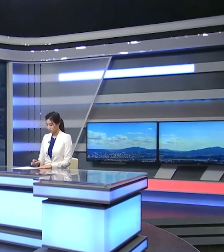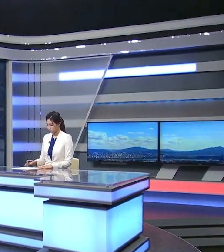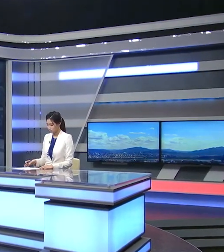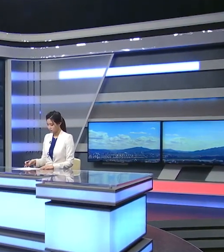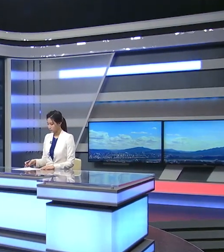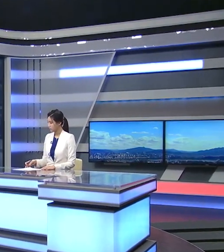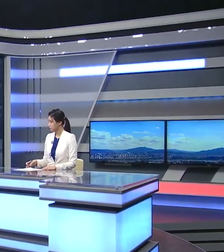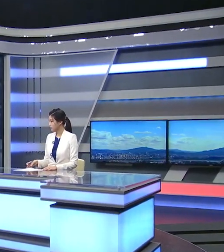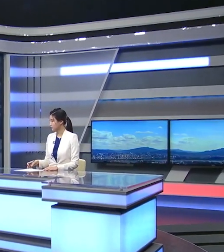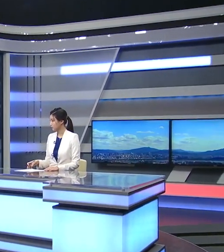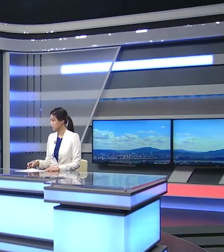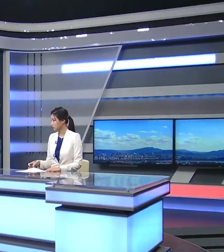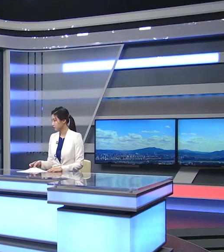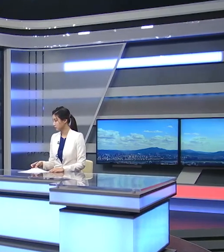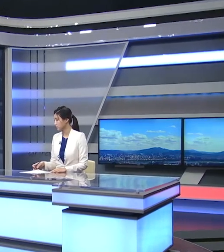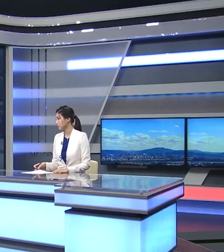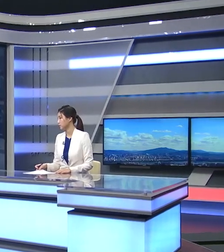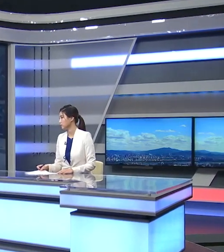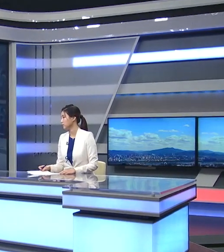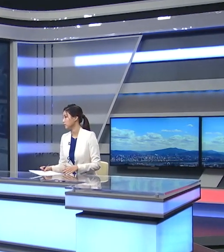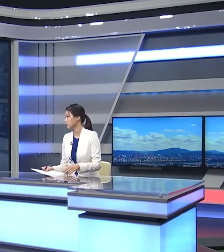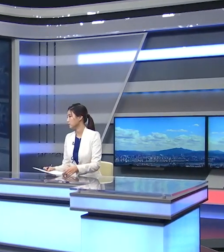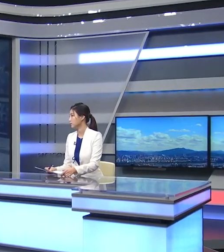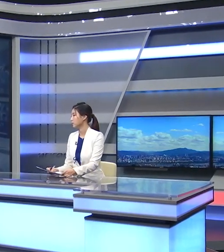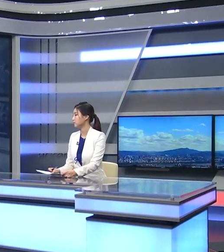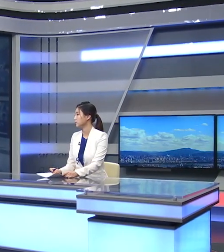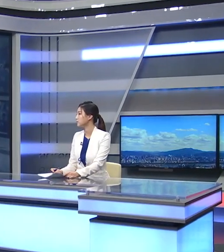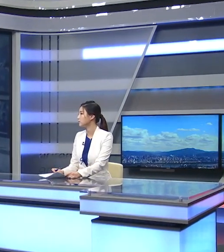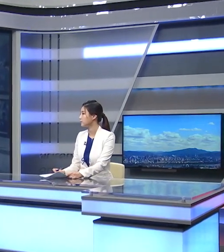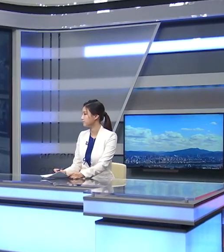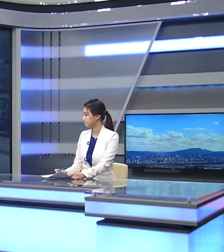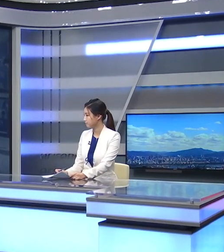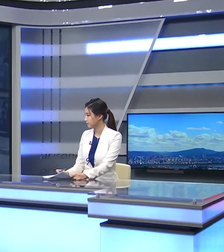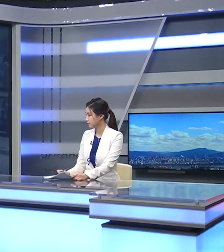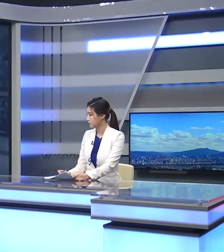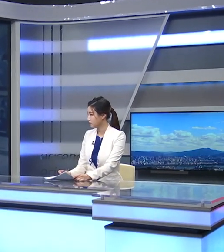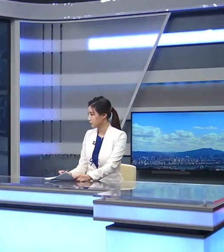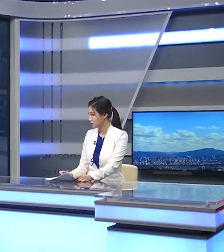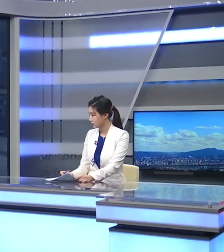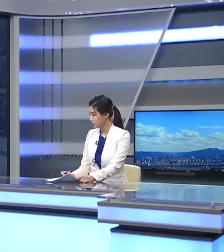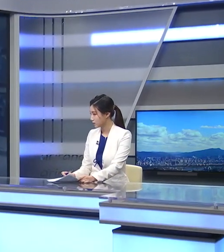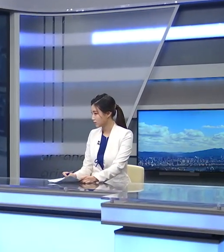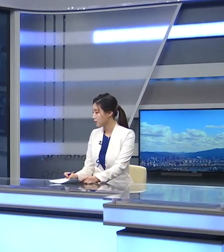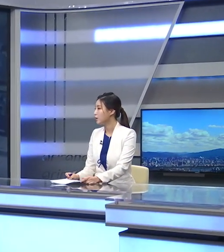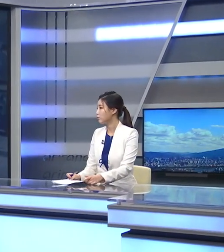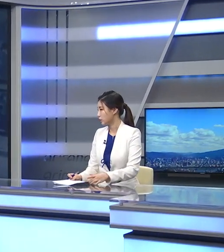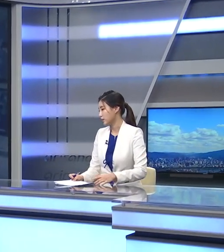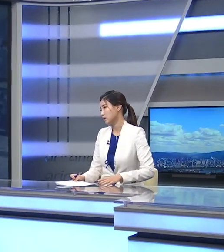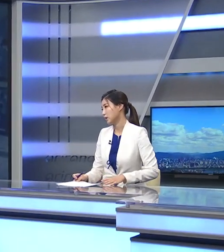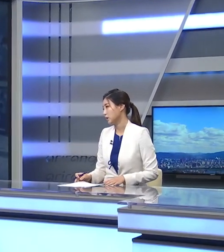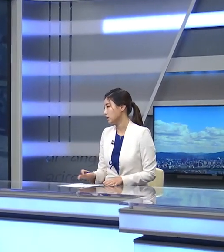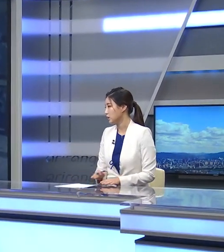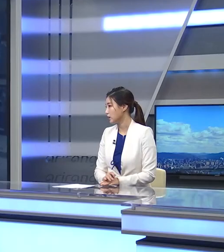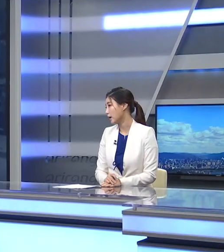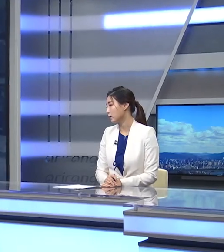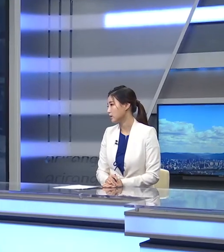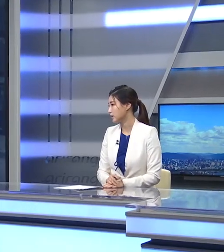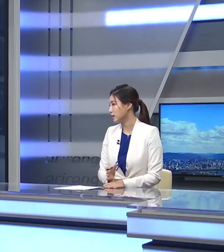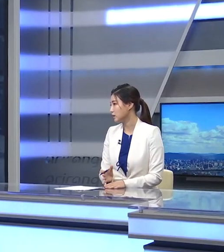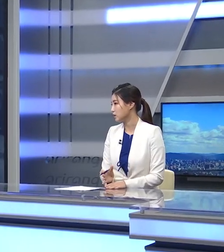Right, so that was Lee Sang-won with Tuesday's afternoon briefing. He spent quite some time talking about the impact of COVID-19 on children and teenagers. Right.